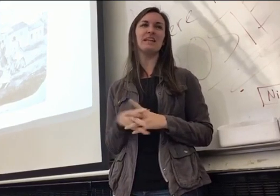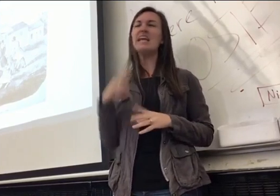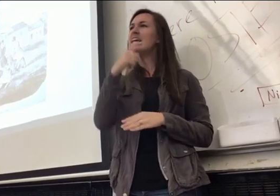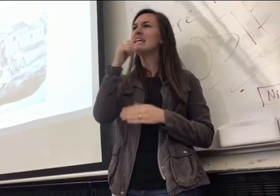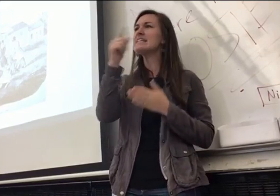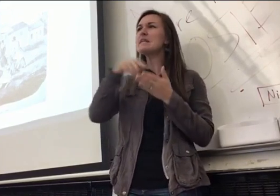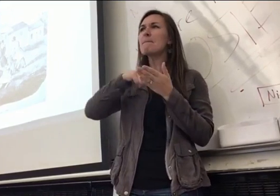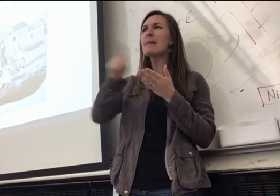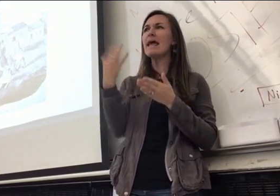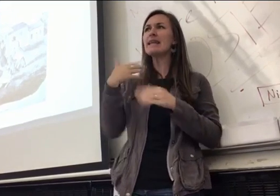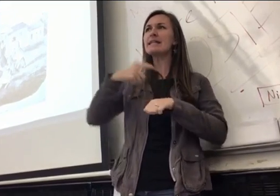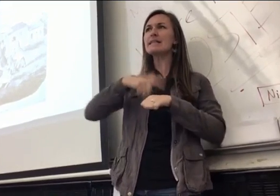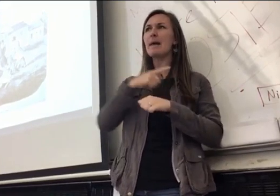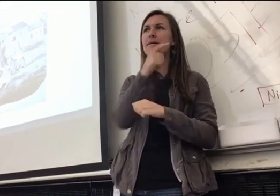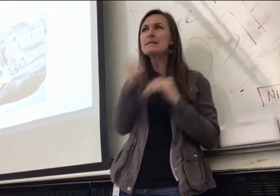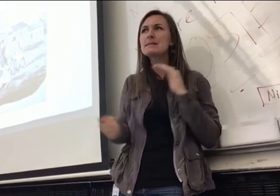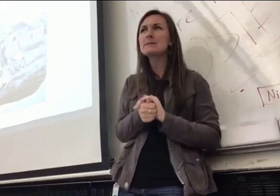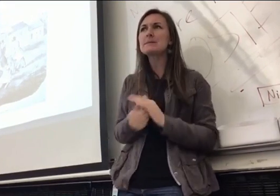Shun the weak.